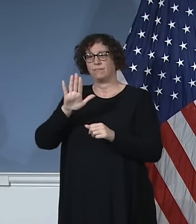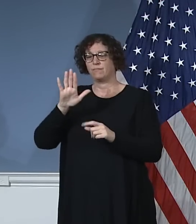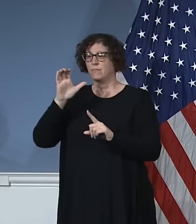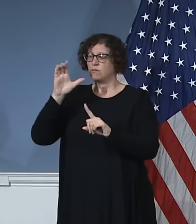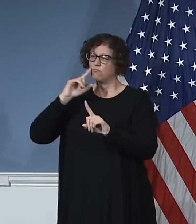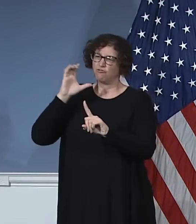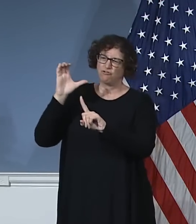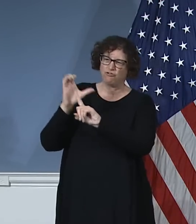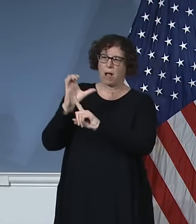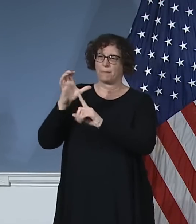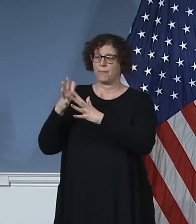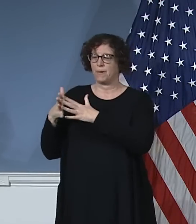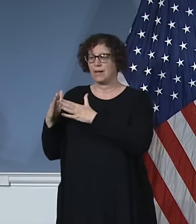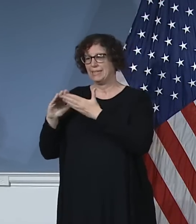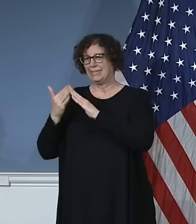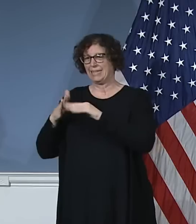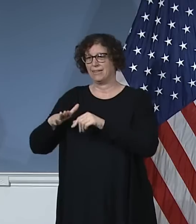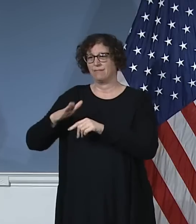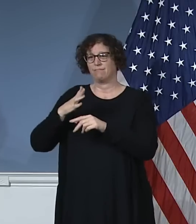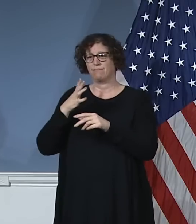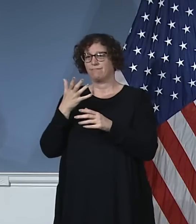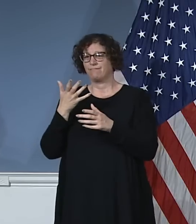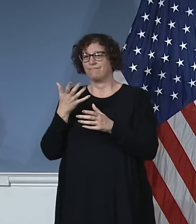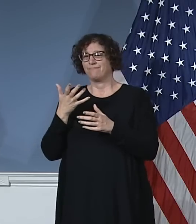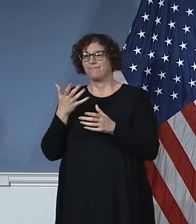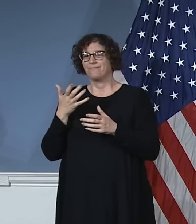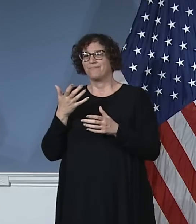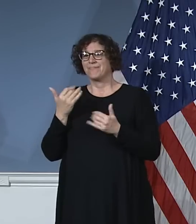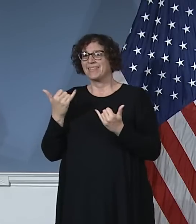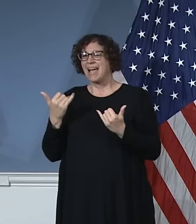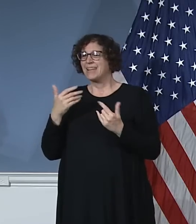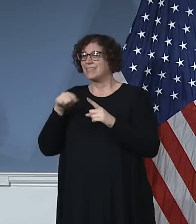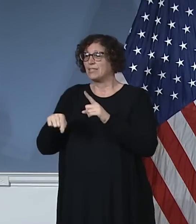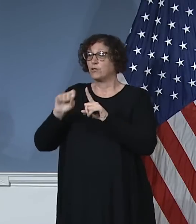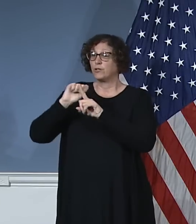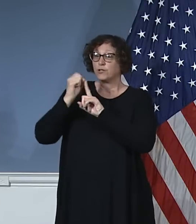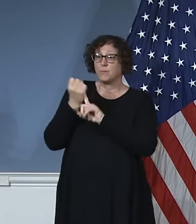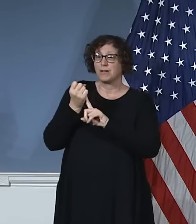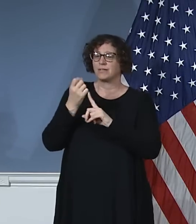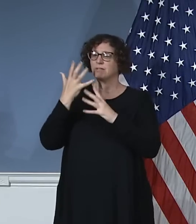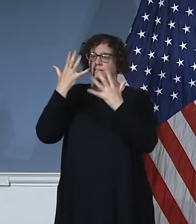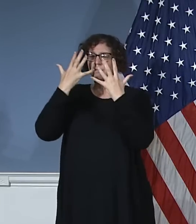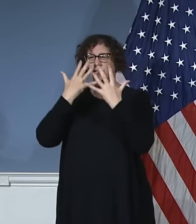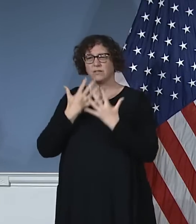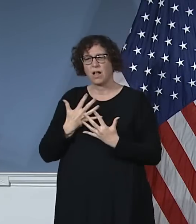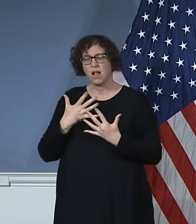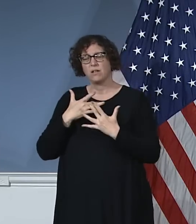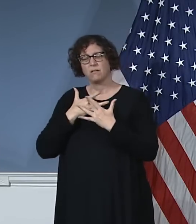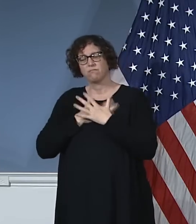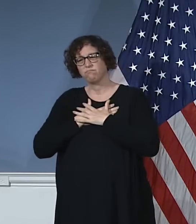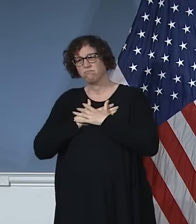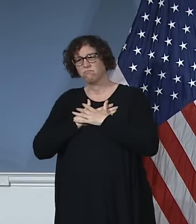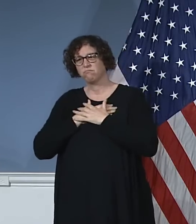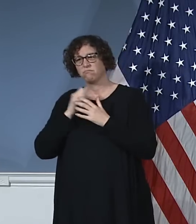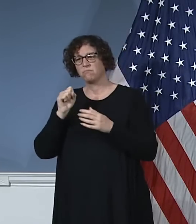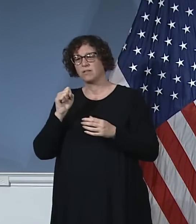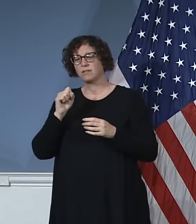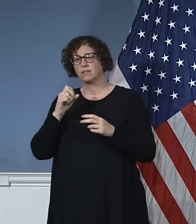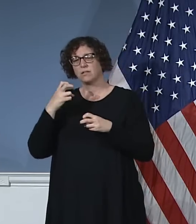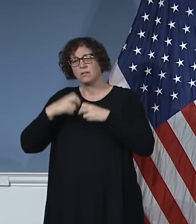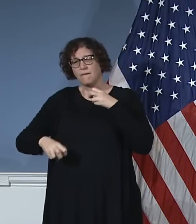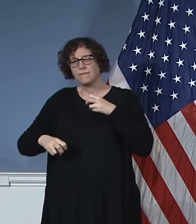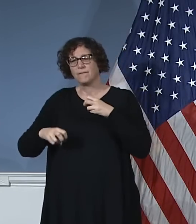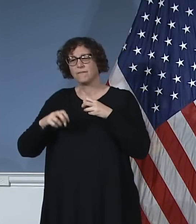greatest professionals on earth. I mean, we are so blessed, but if you don't have equipment and you don't